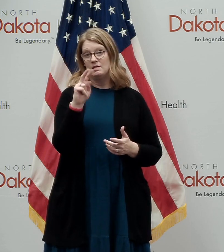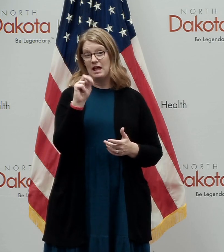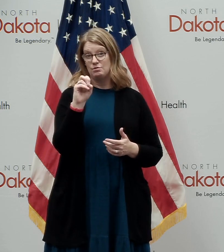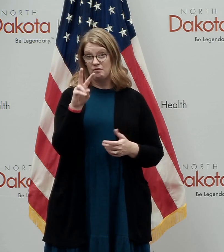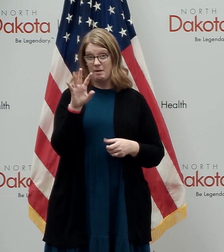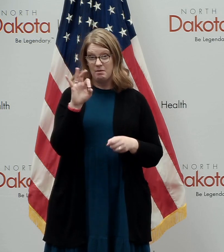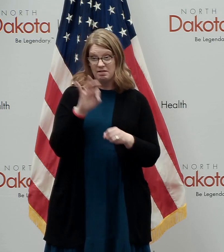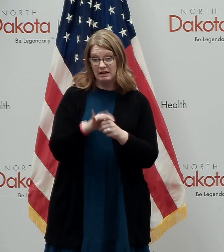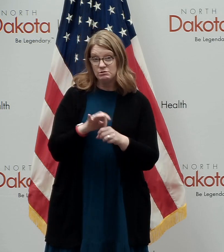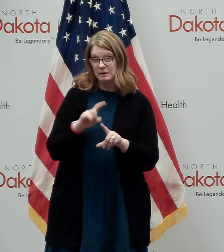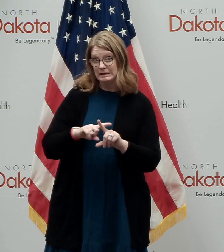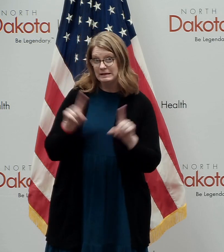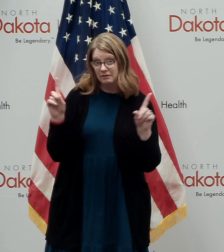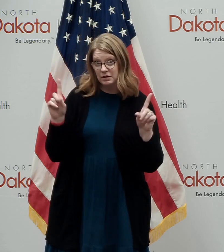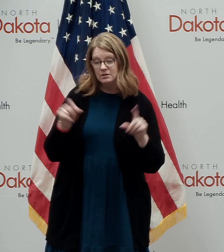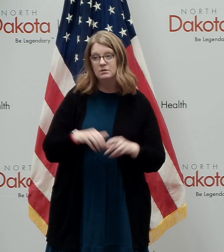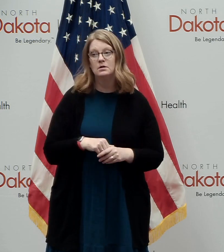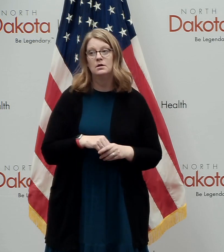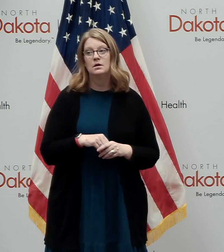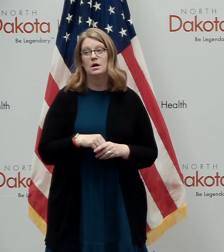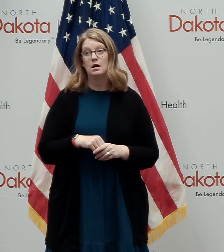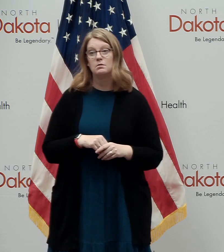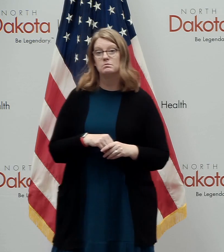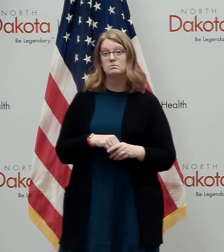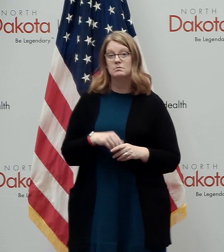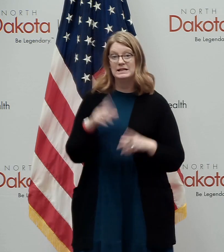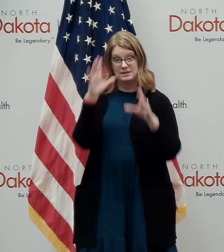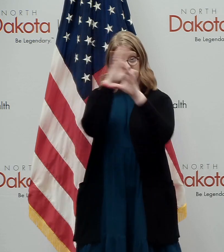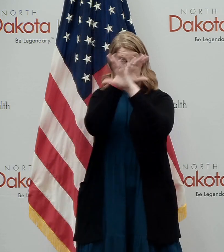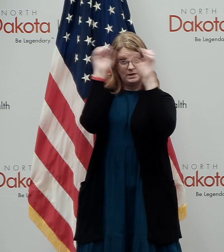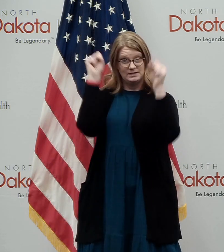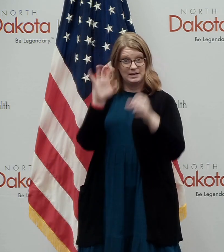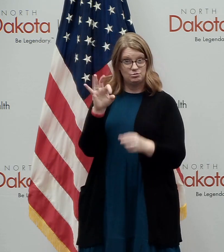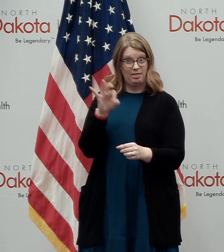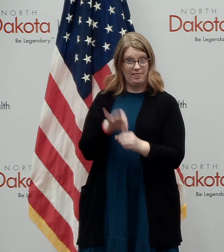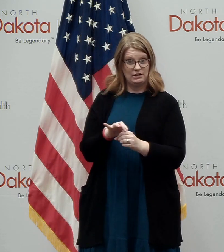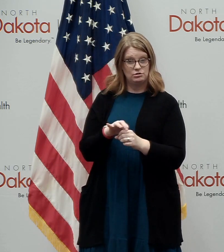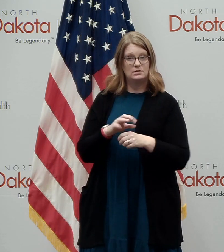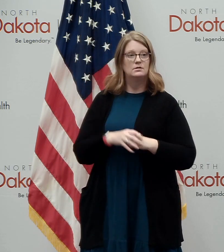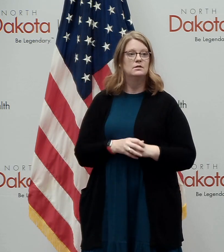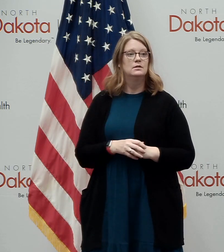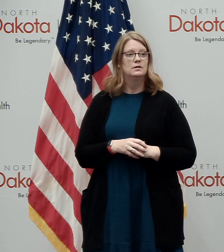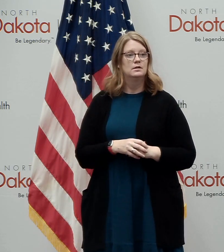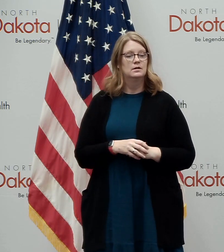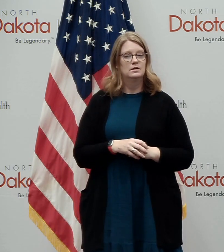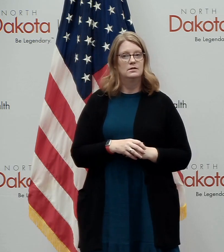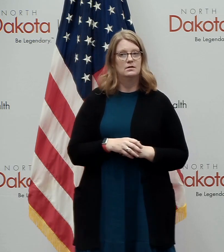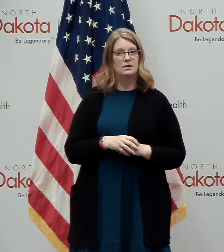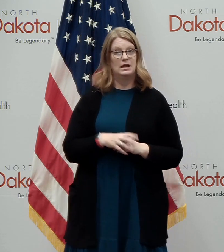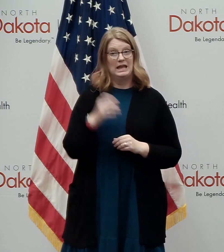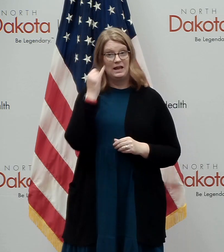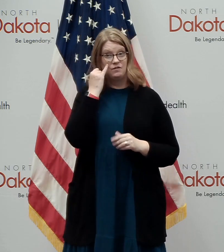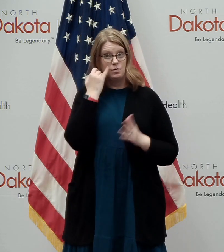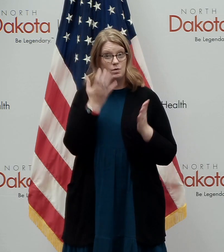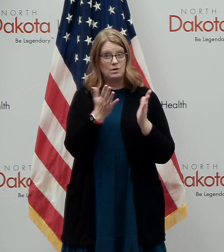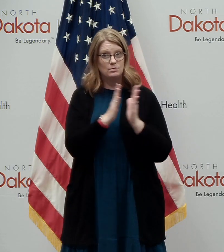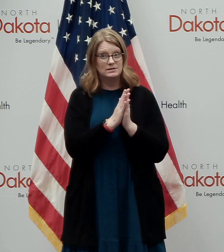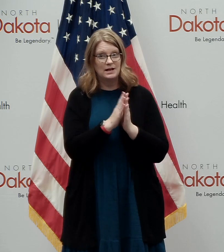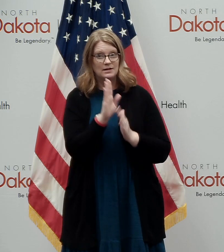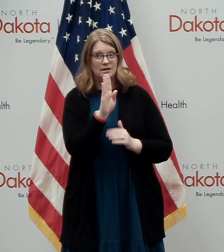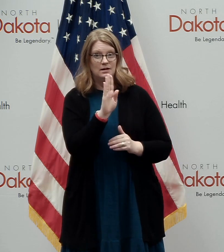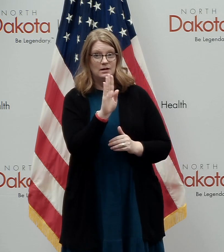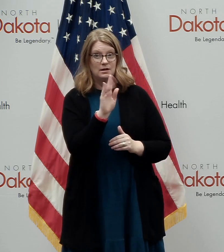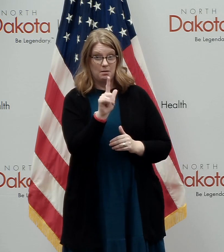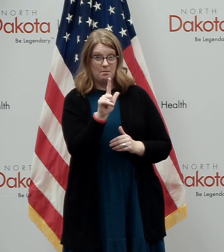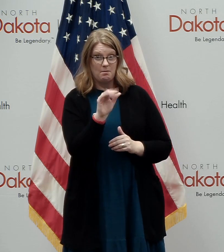different. The fact it's a presidential election. And so I would suspect that if you've requested a ballot, our percentage